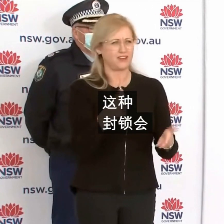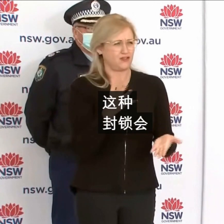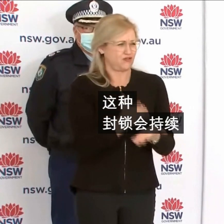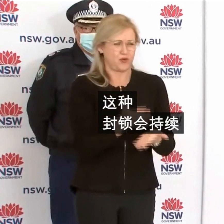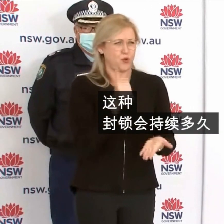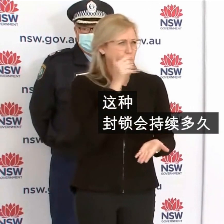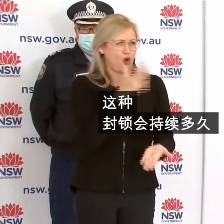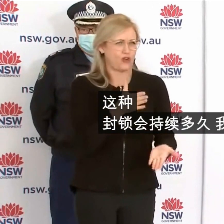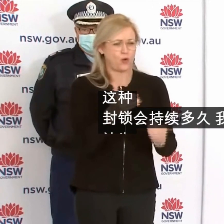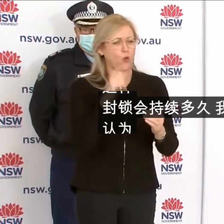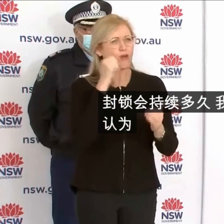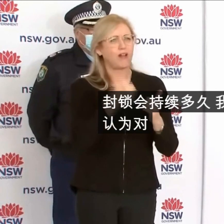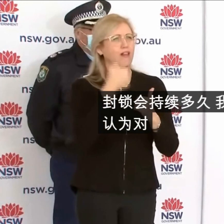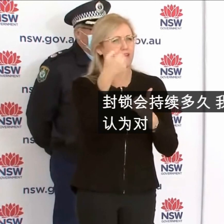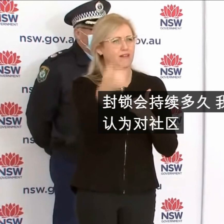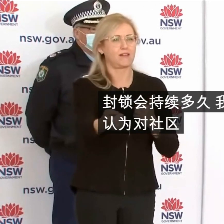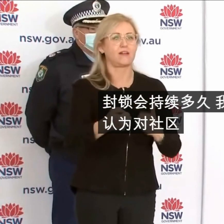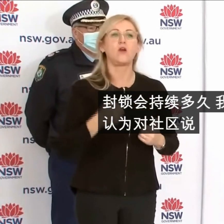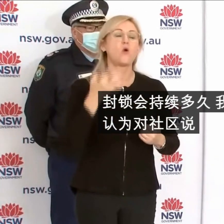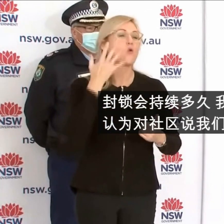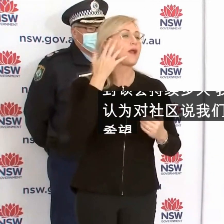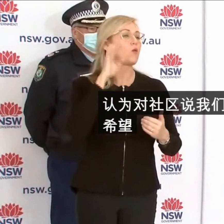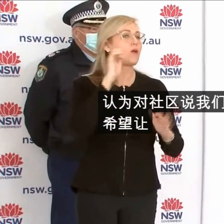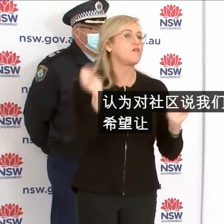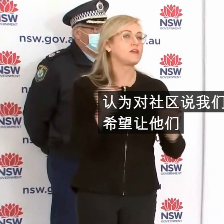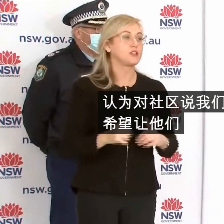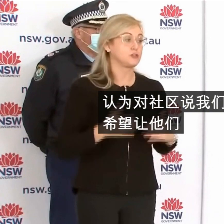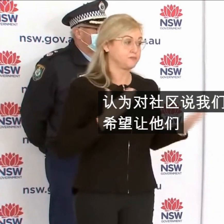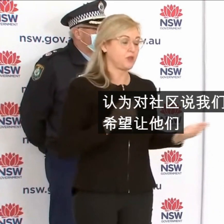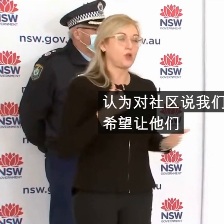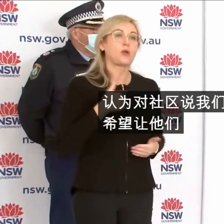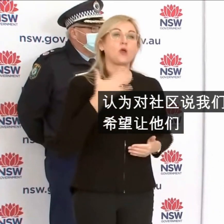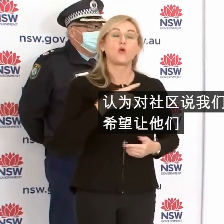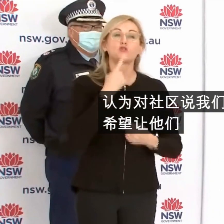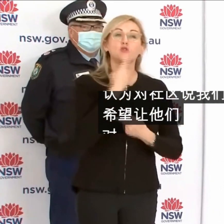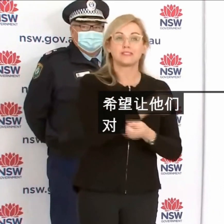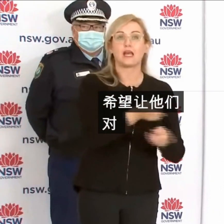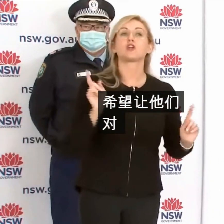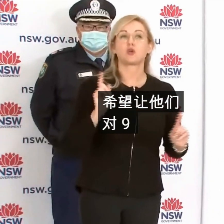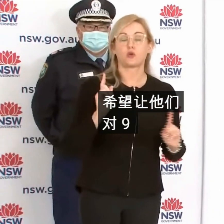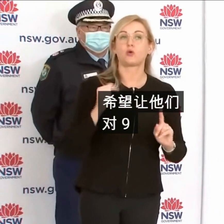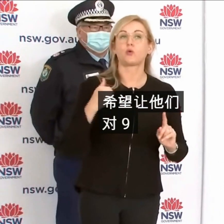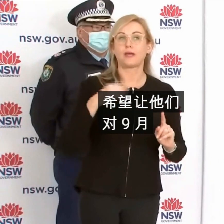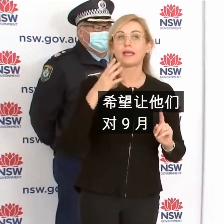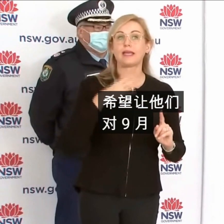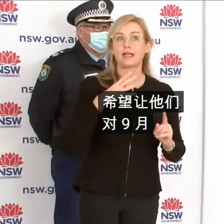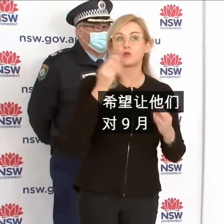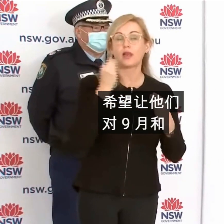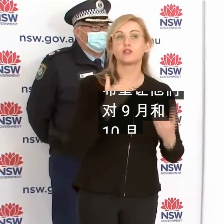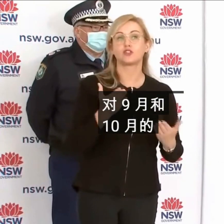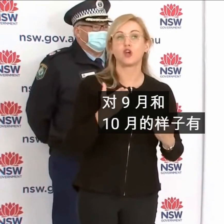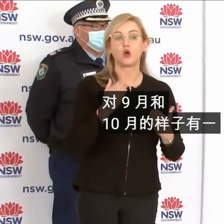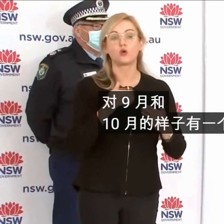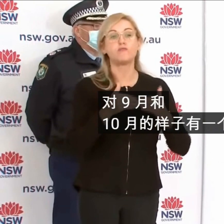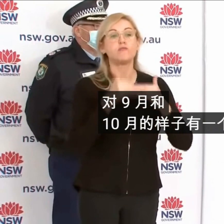will this lockdown last? Well, I think it's really important to say to the community we want to give them a strong flavour of what